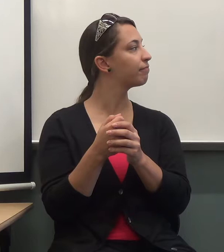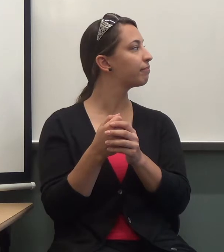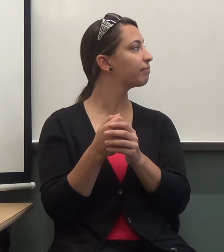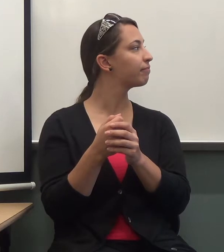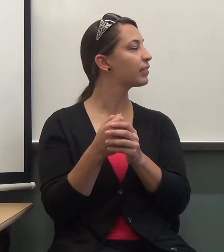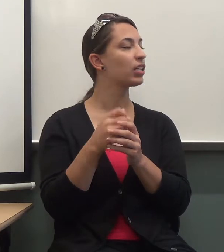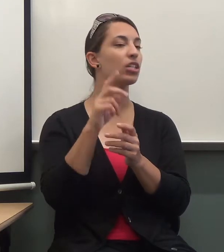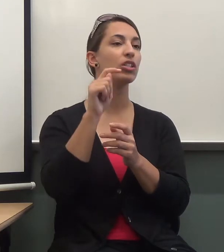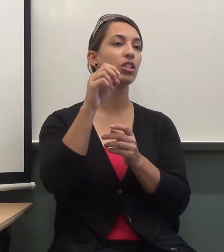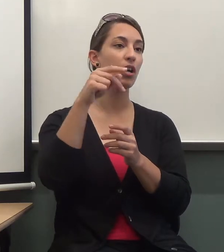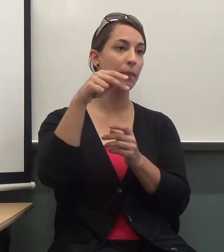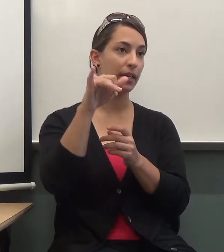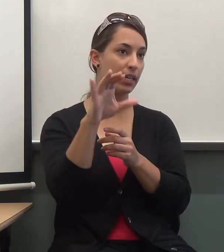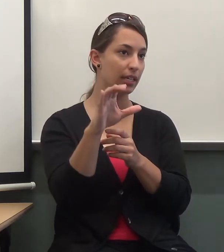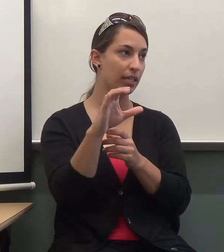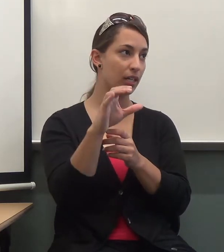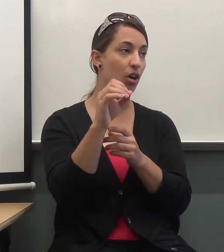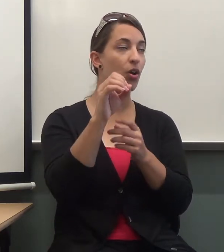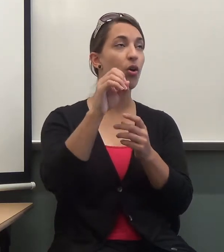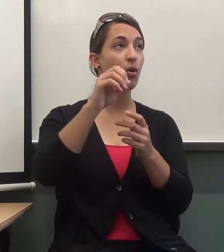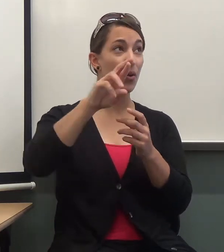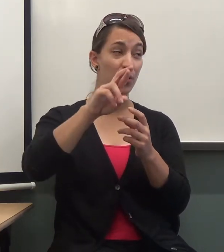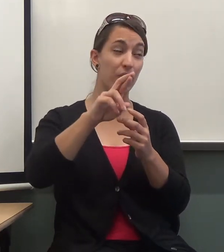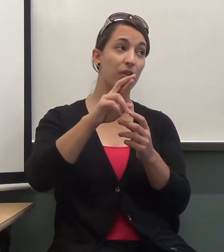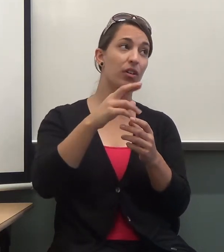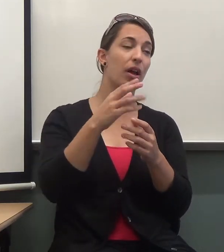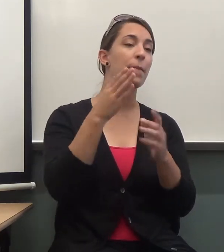topic or main idea